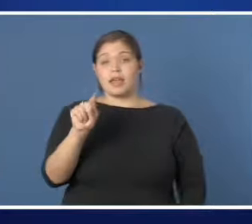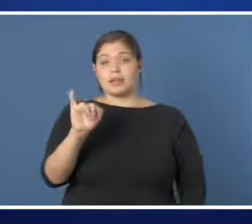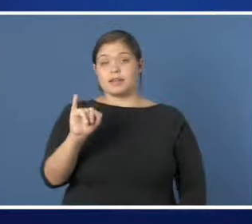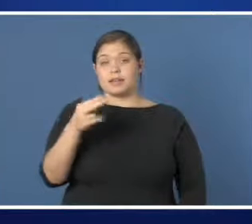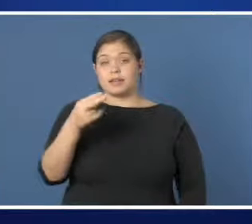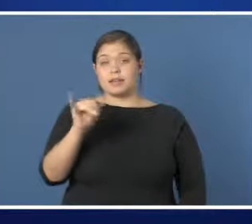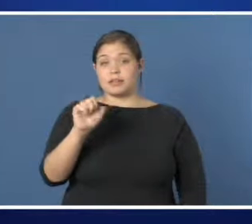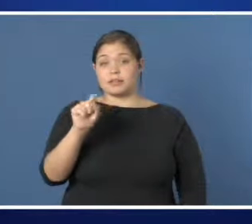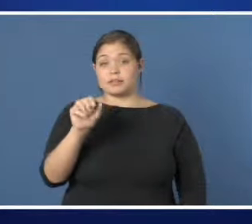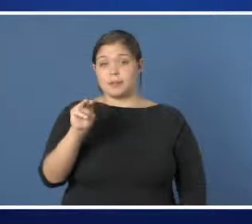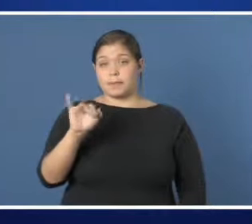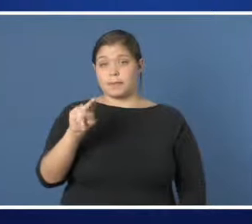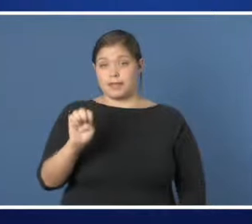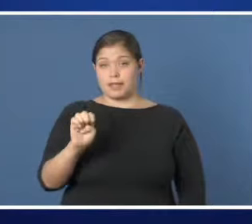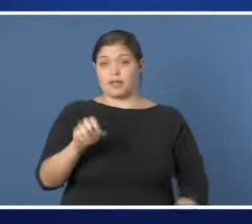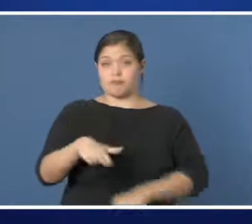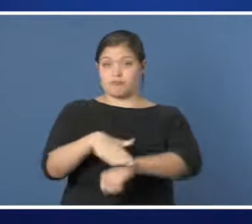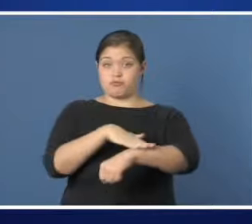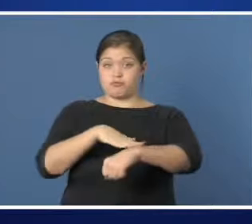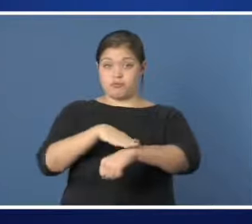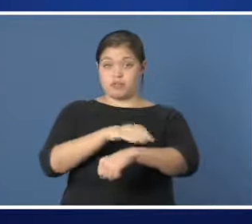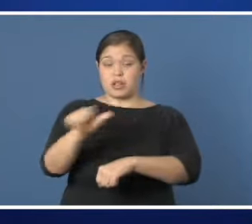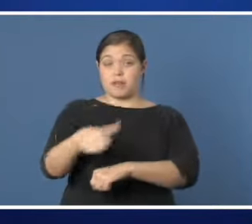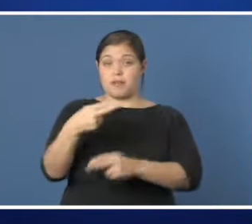antihistamine cream,